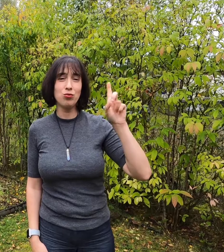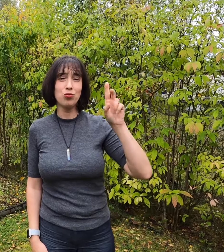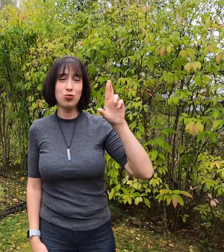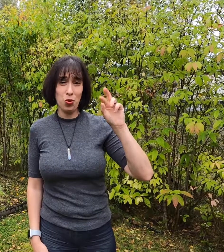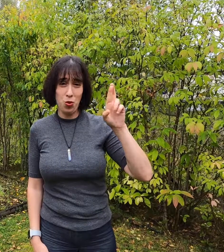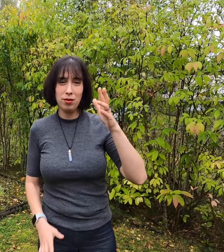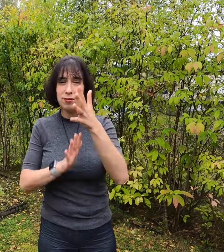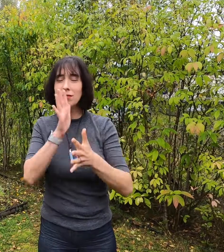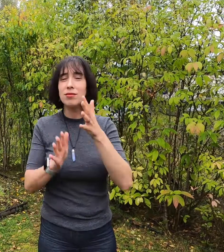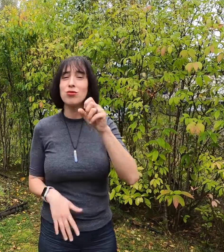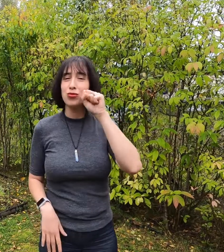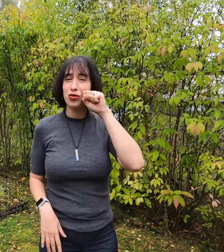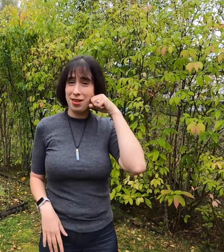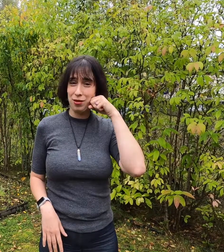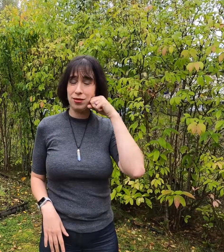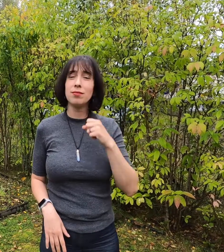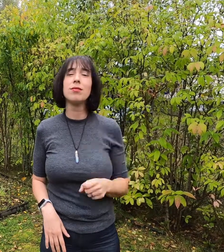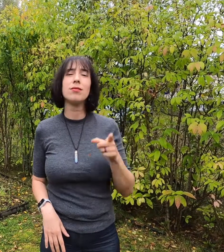Sharon and Dror.